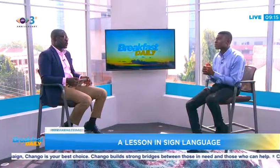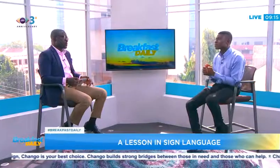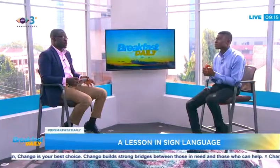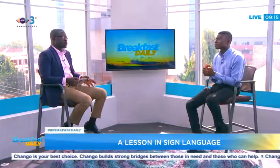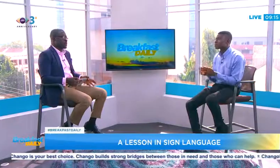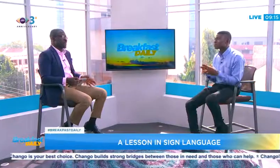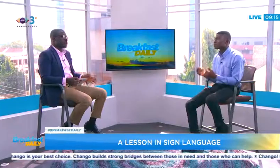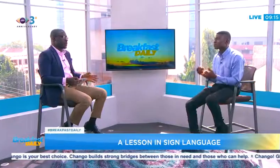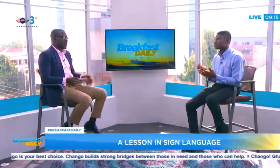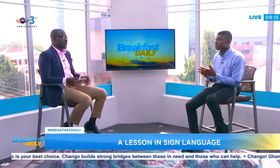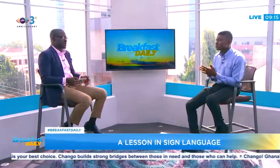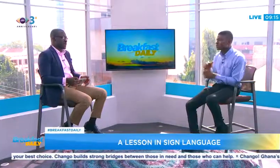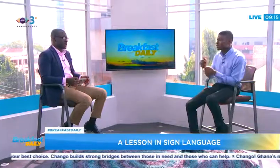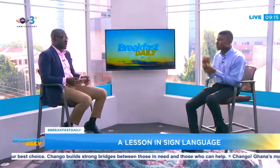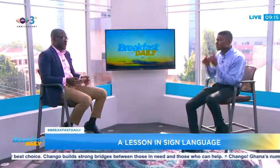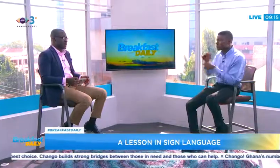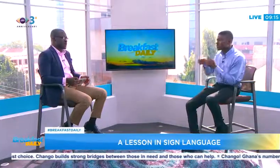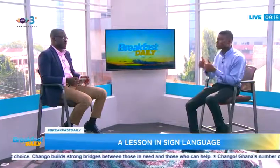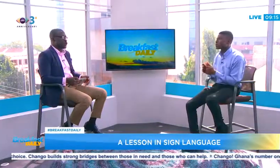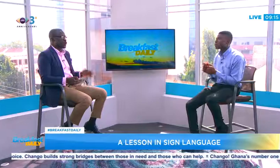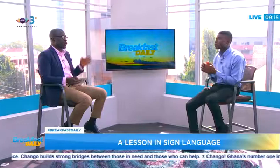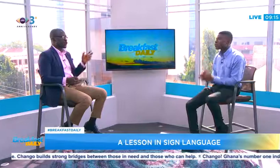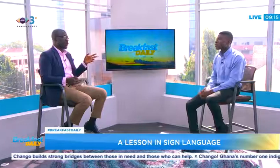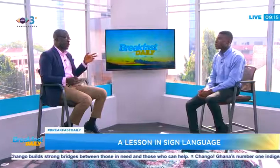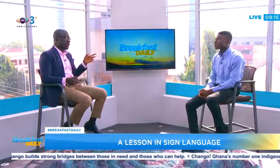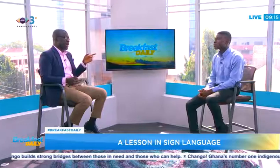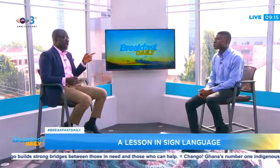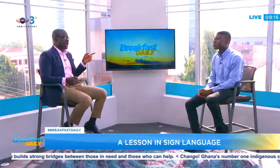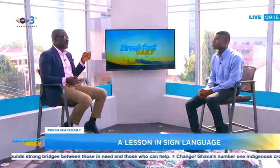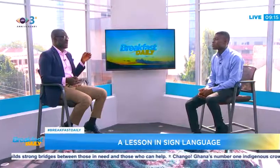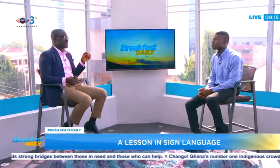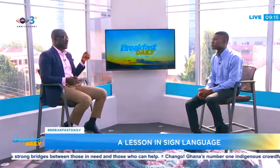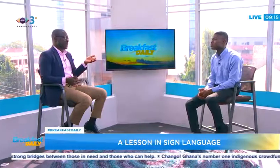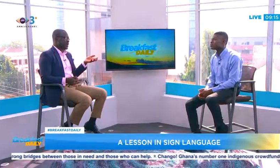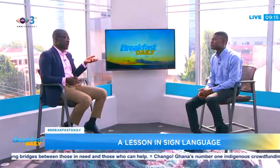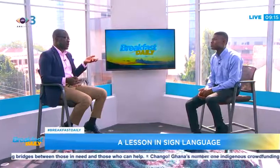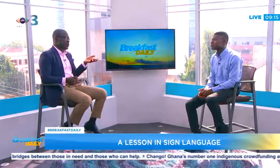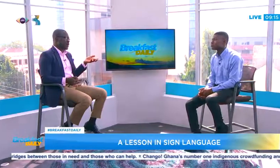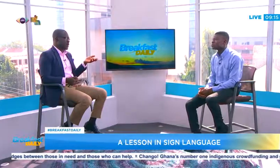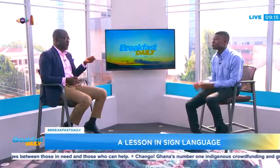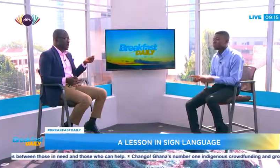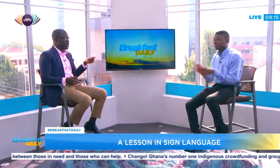Let's talk to us a little bit about some of the challenges that you go through as a sign interpreter,